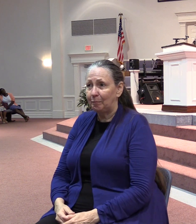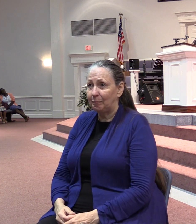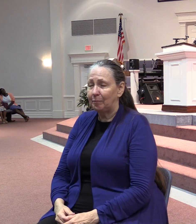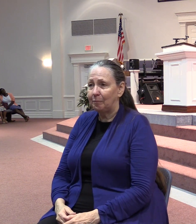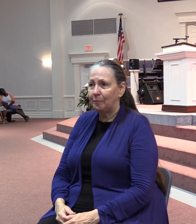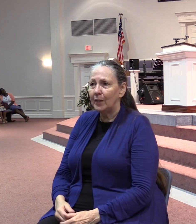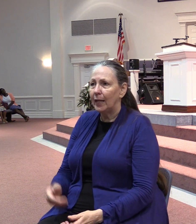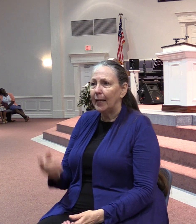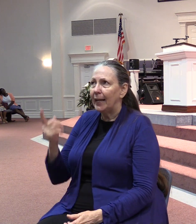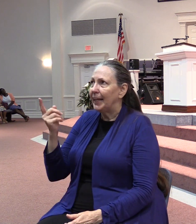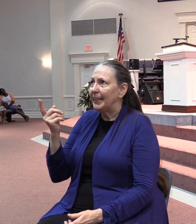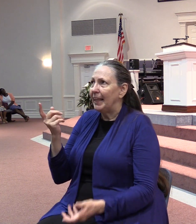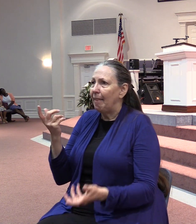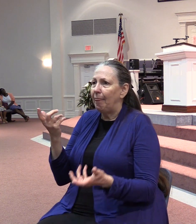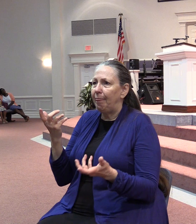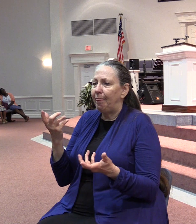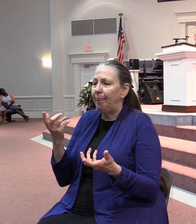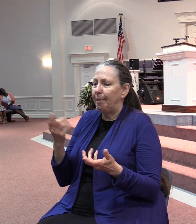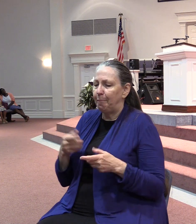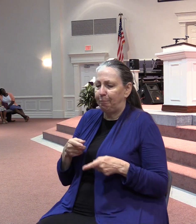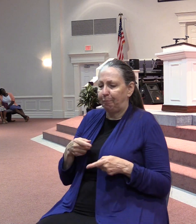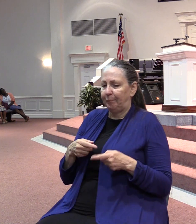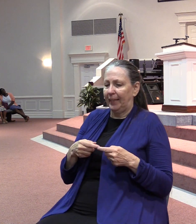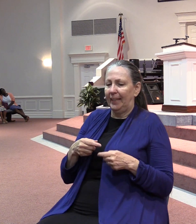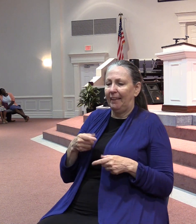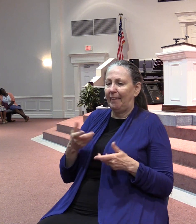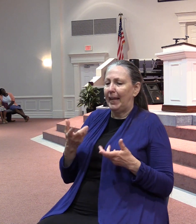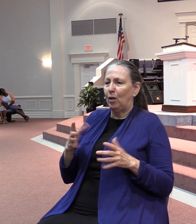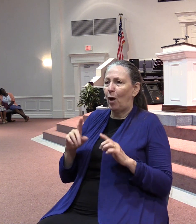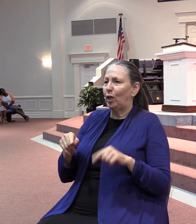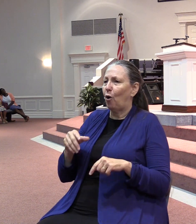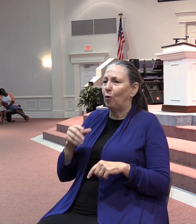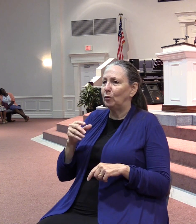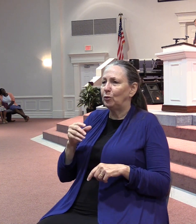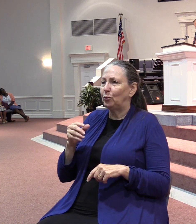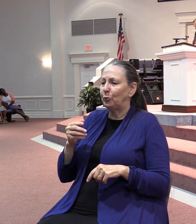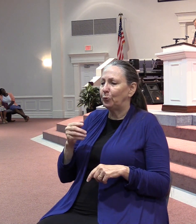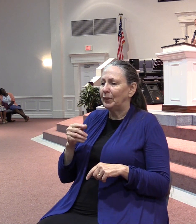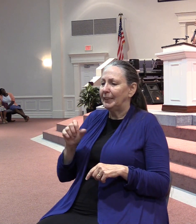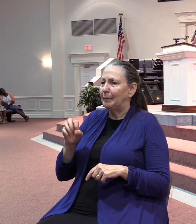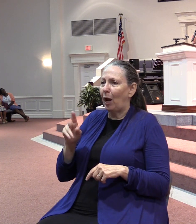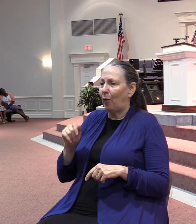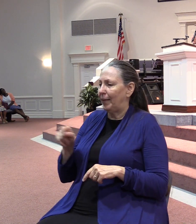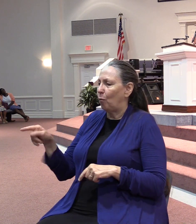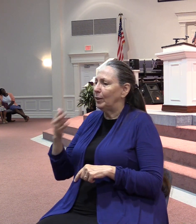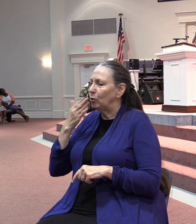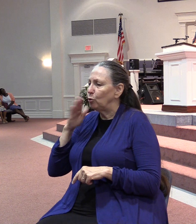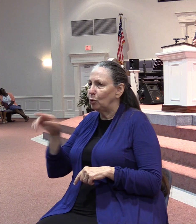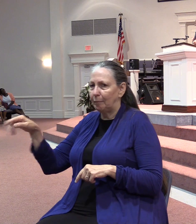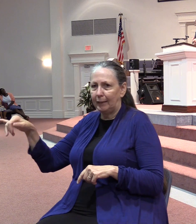But they didn't want to go to Samaria for whatever reason. They were happy in Jerusalem. And the only way they went to Samaria was because of